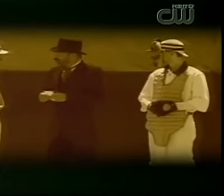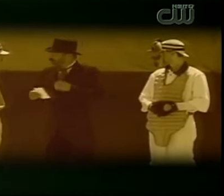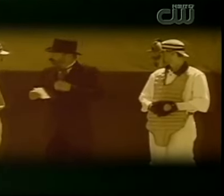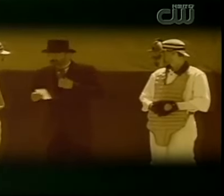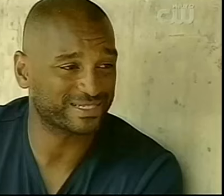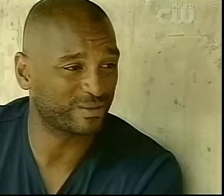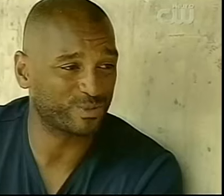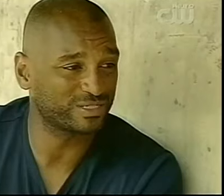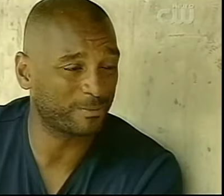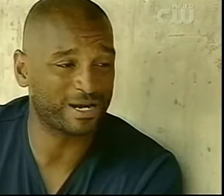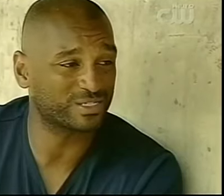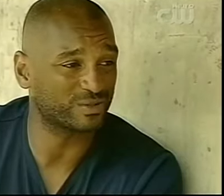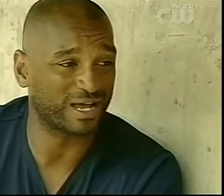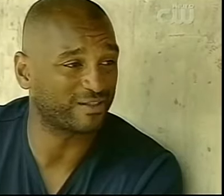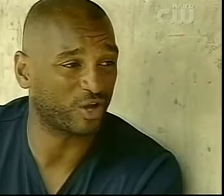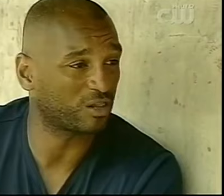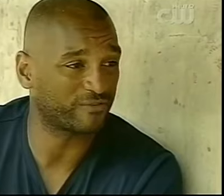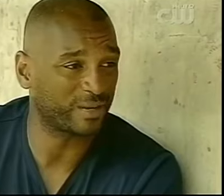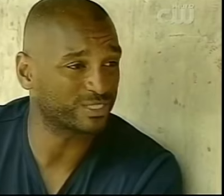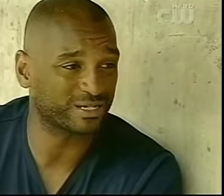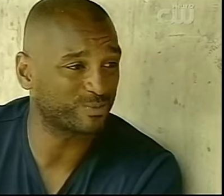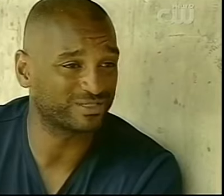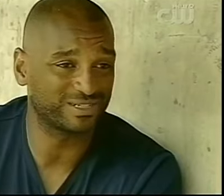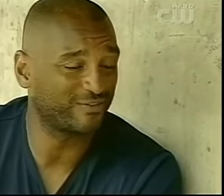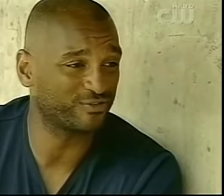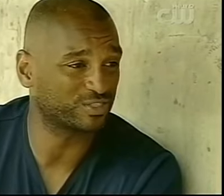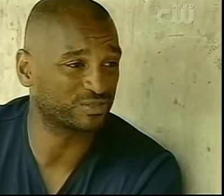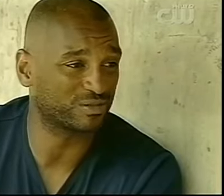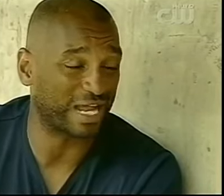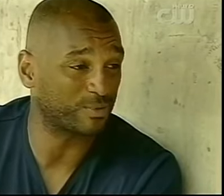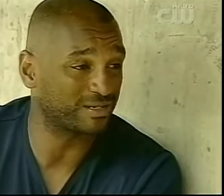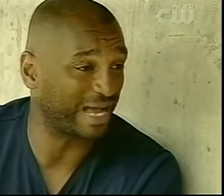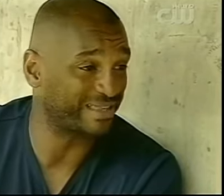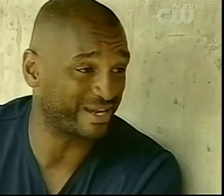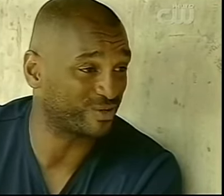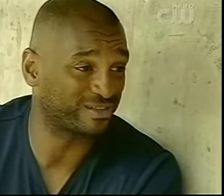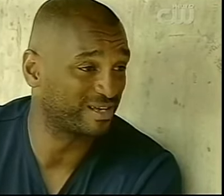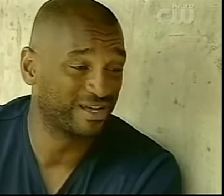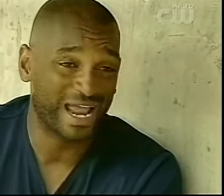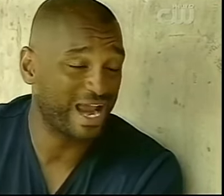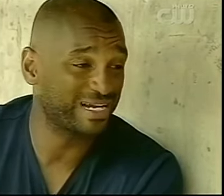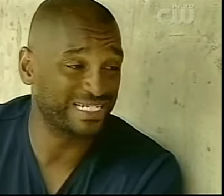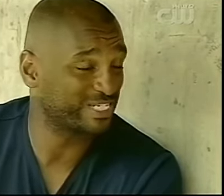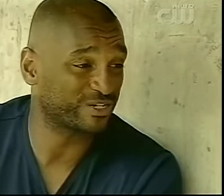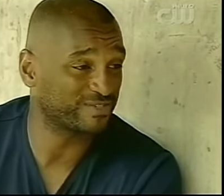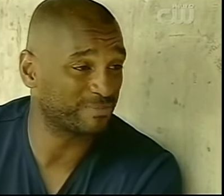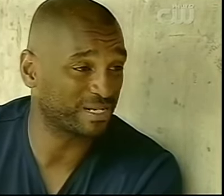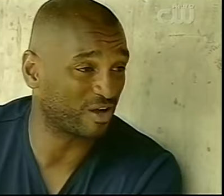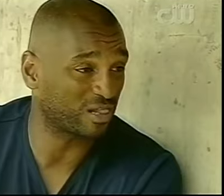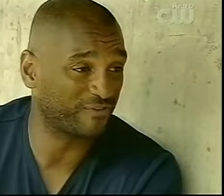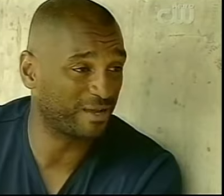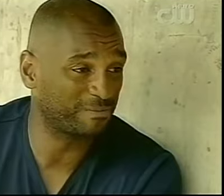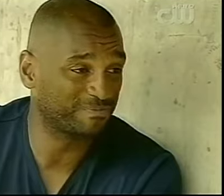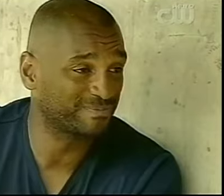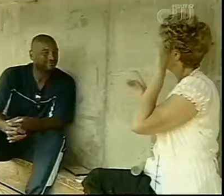And when you look at his numbers, compare it to a lot of the Hall of Fame's numbers. There's a lot of it identical. Right. And he deserves to